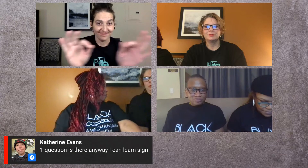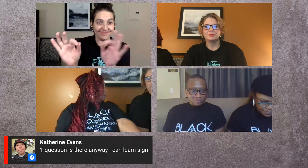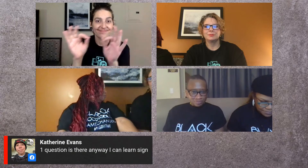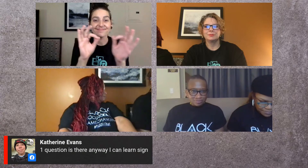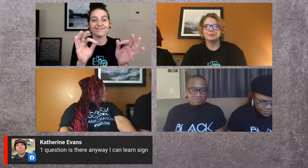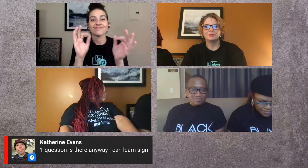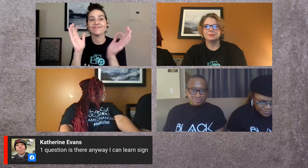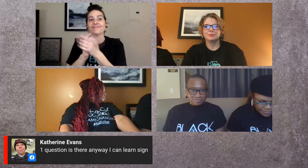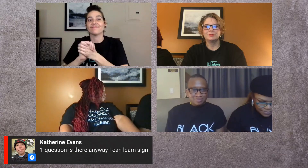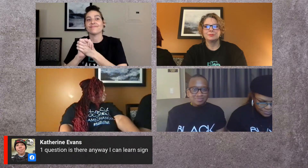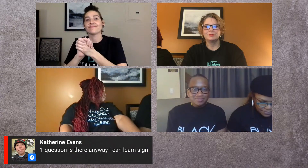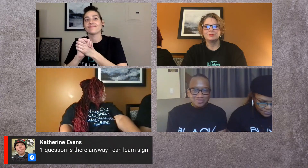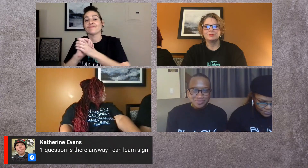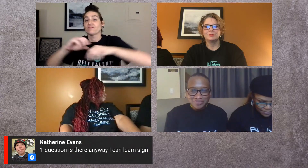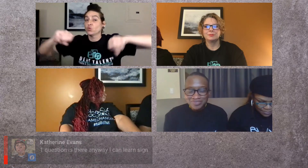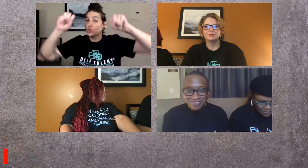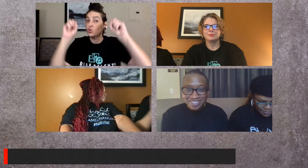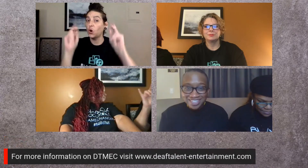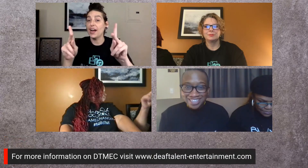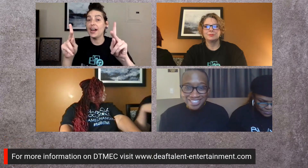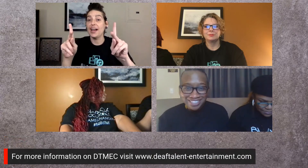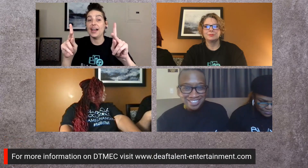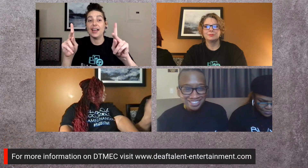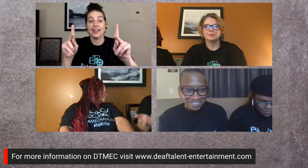through fellowship.